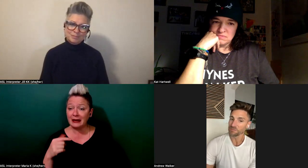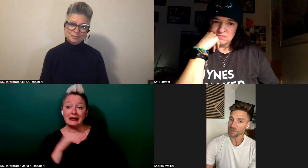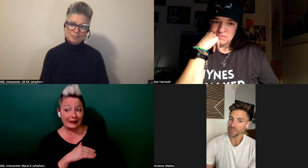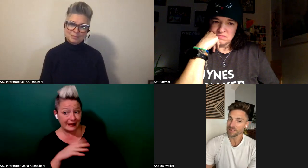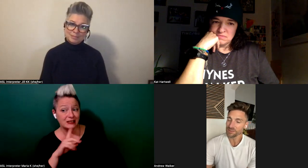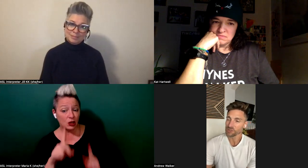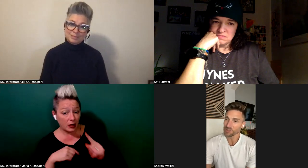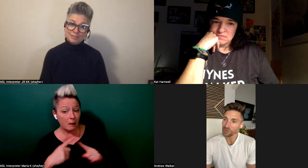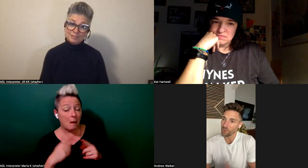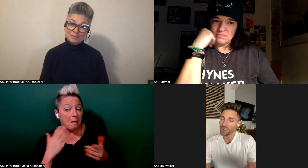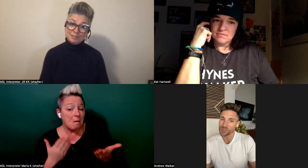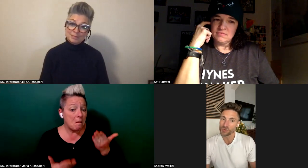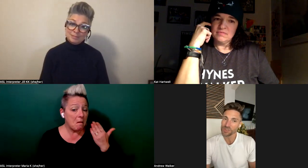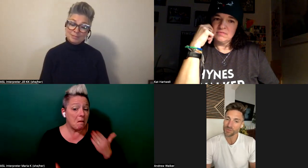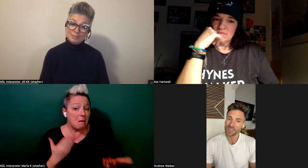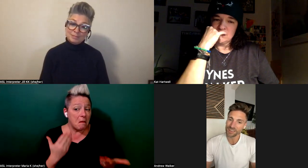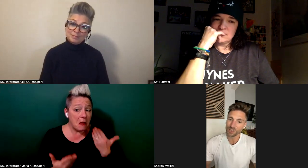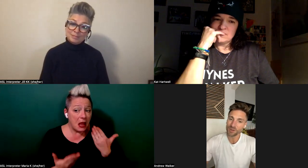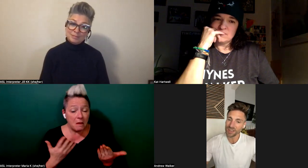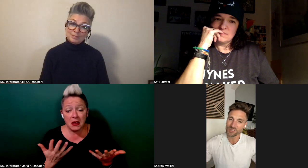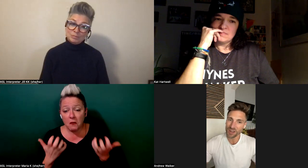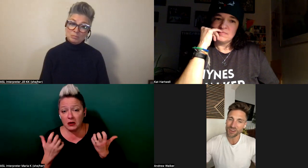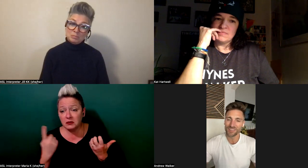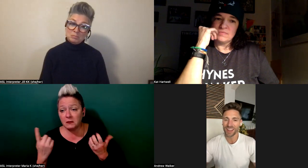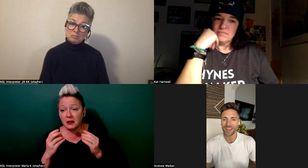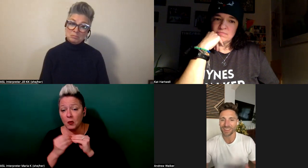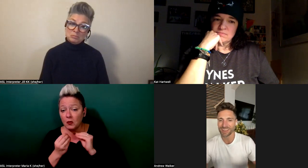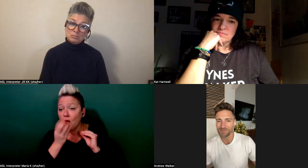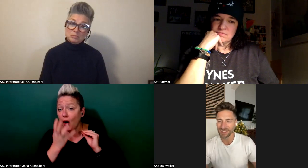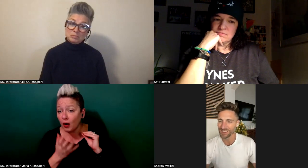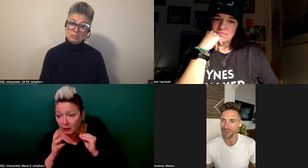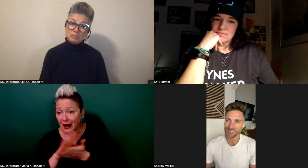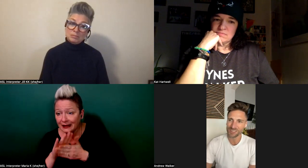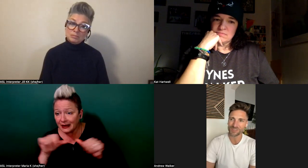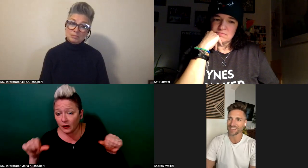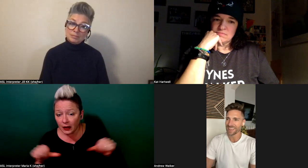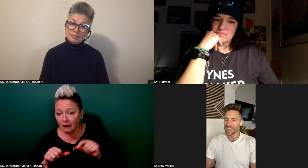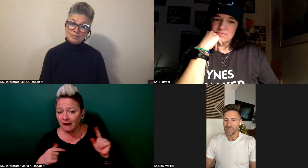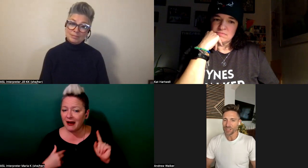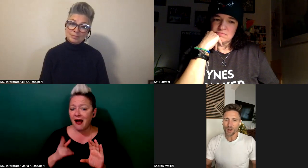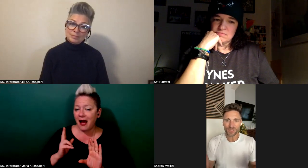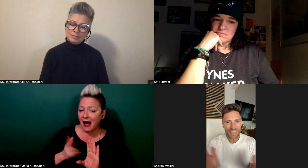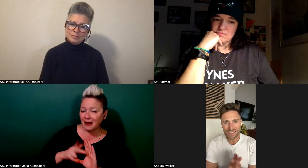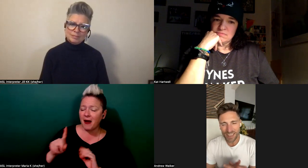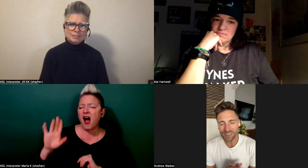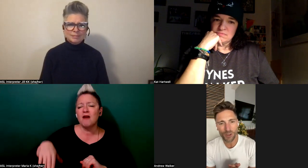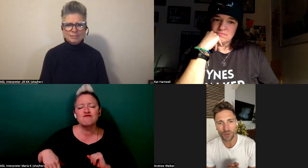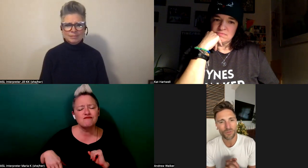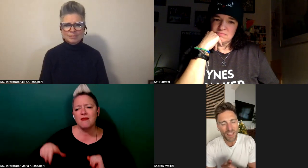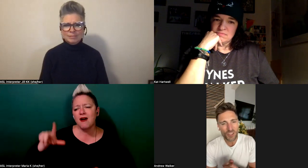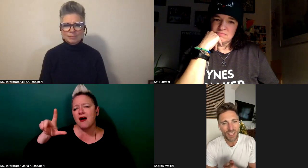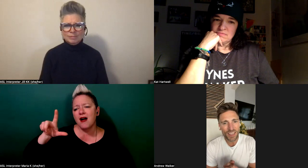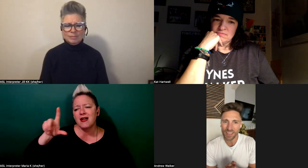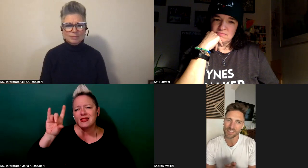about maybe wanting to shoot something in a little bit of a nicer area. And then I came into the conversation. I was like, Lacey gets to